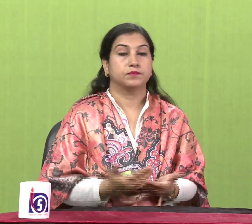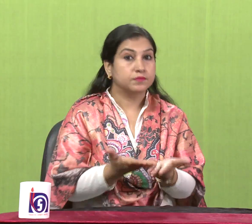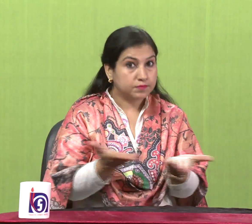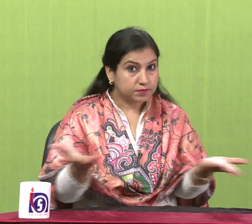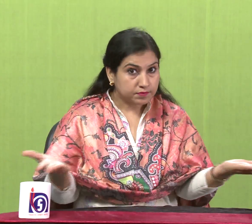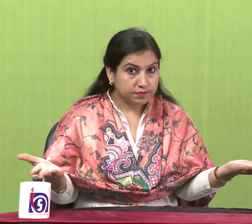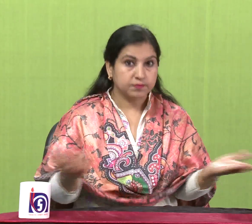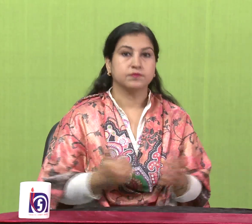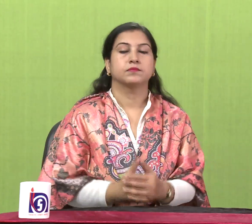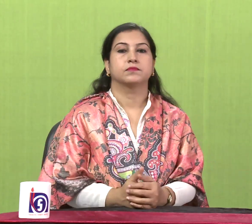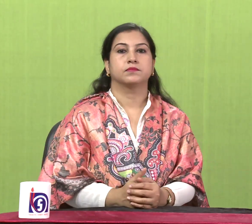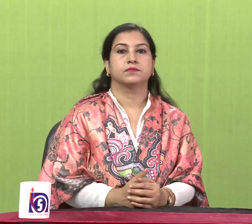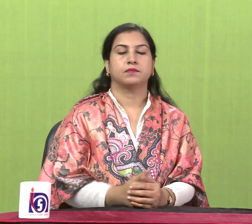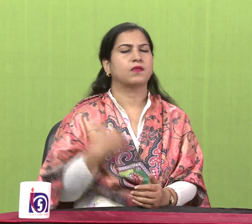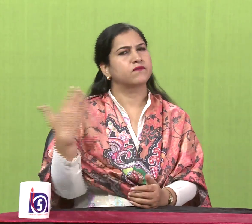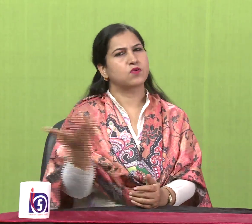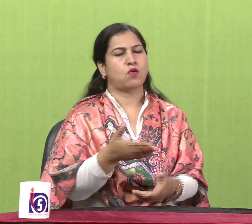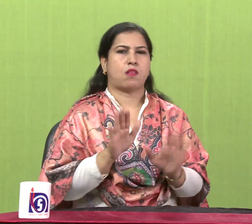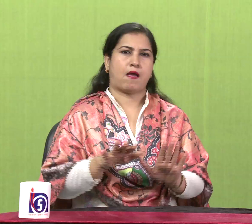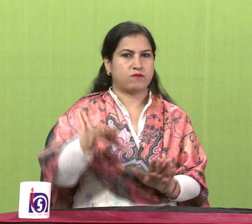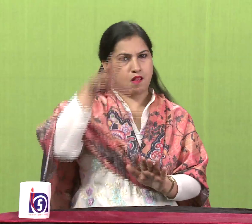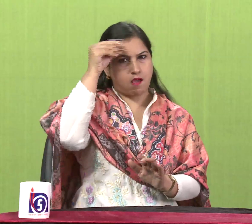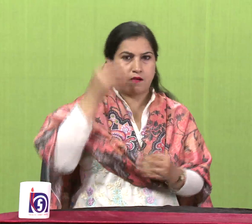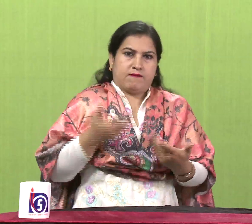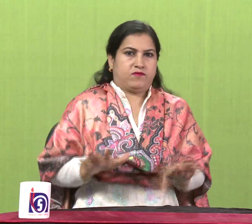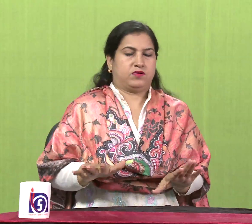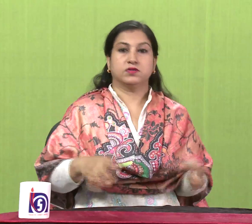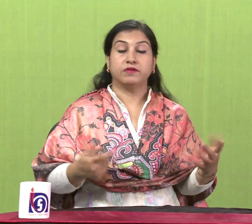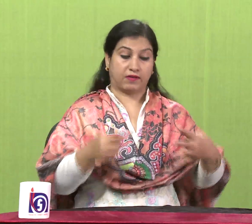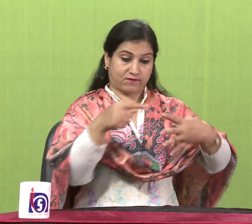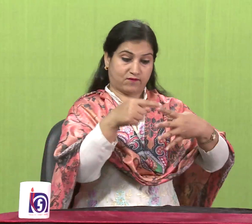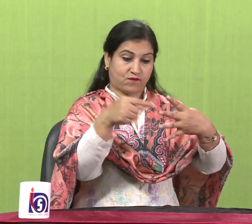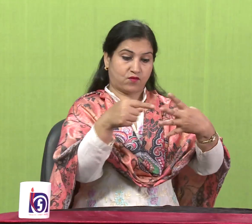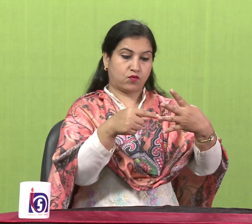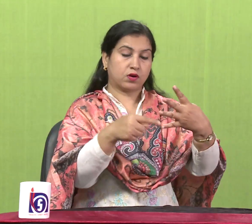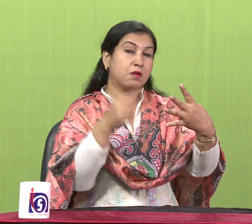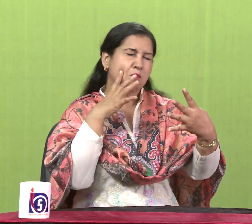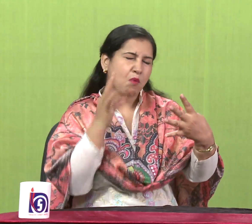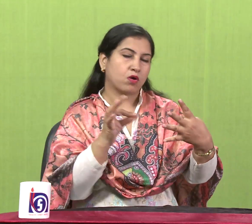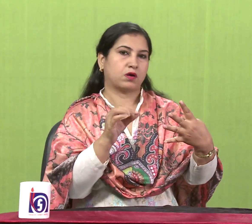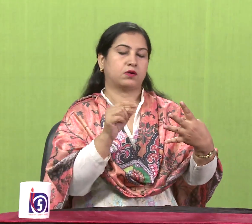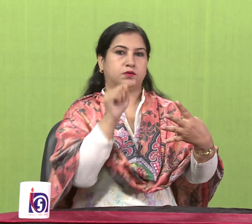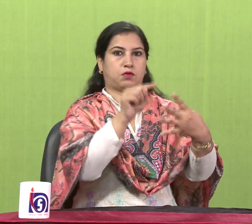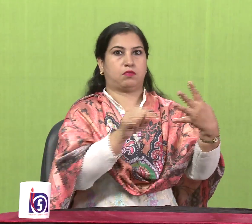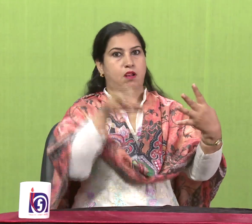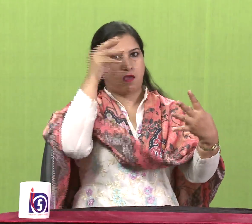Learners, we have learnt about four main concepts in this